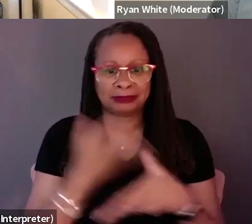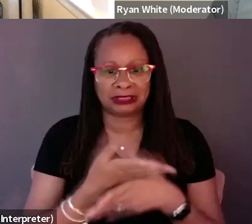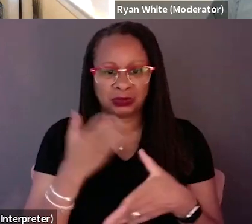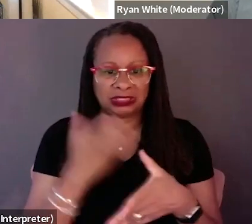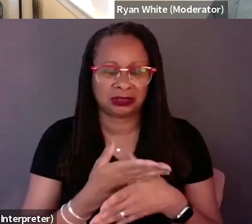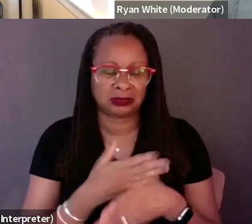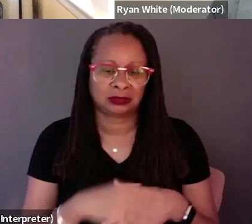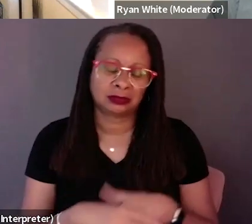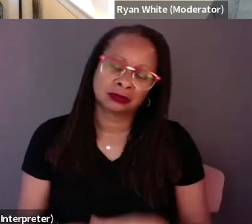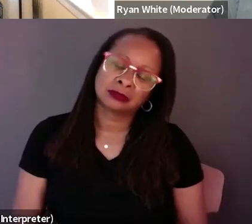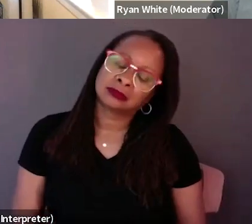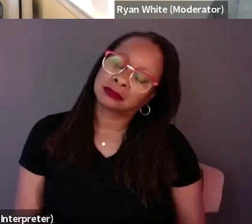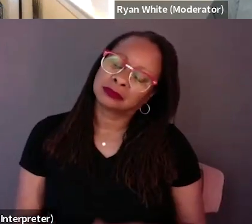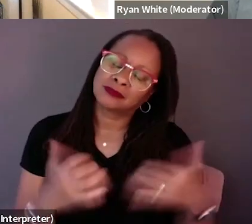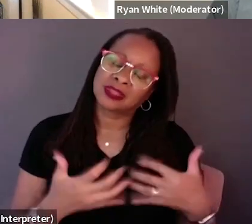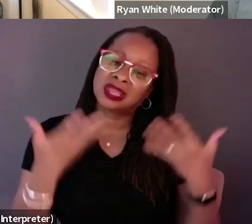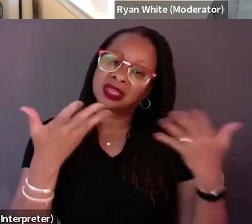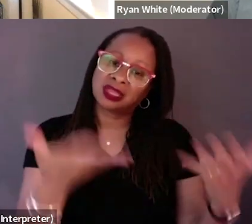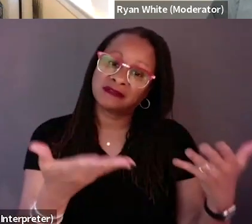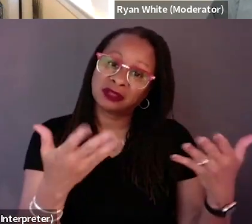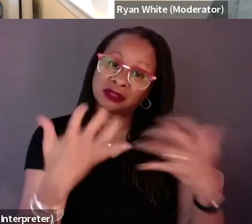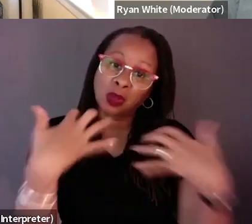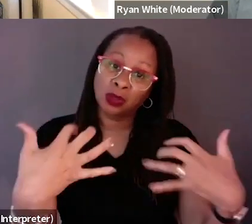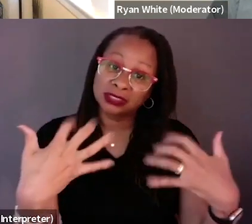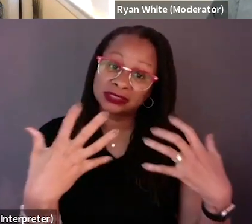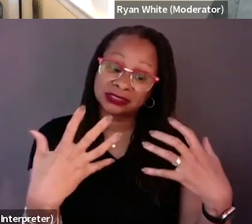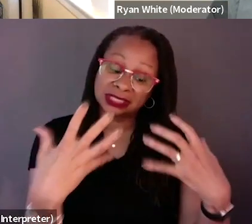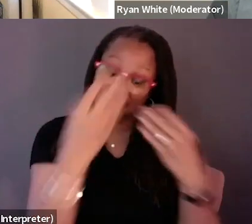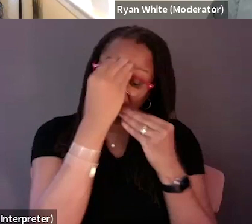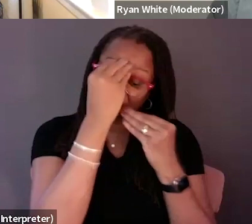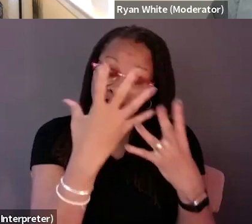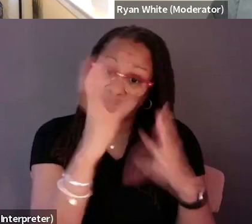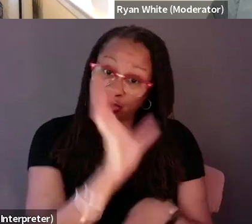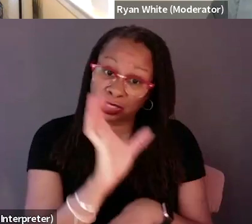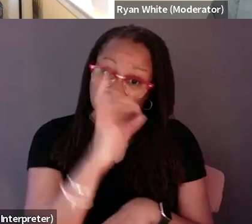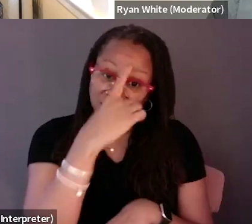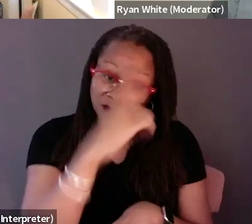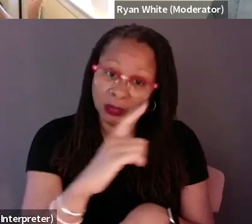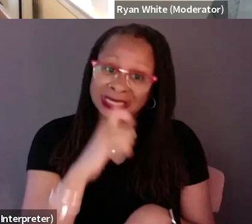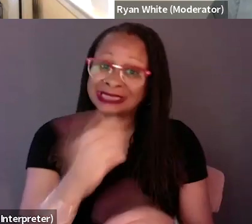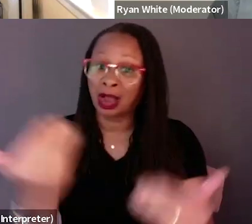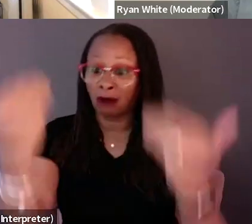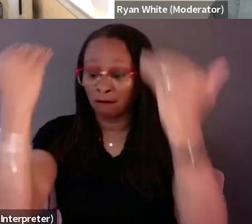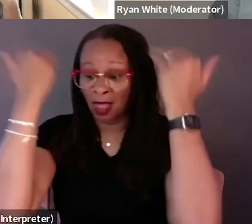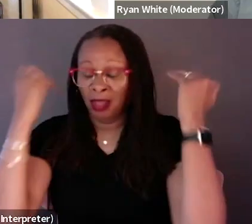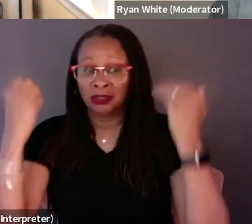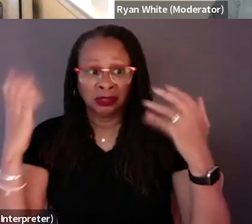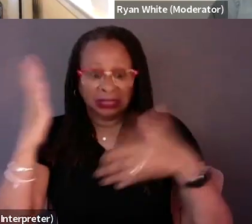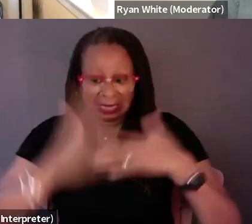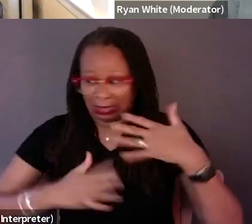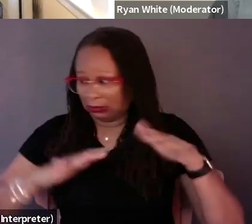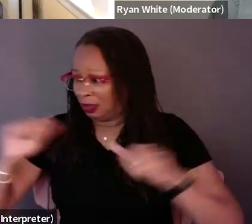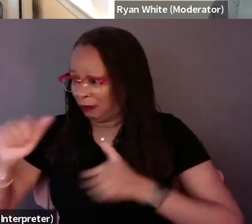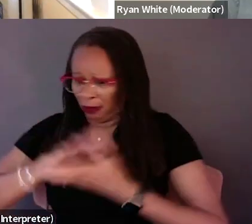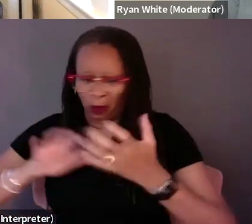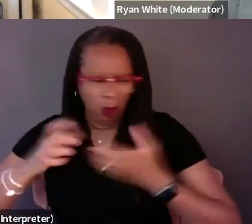between giving the audience the information that they were going to want, not overwhelming them so they were so confused,